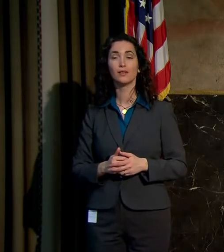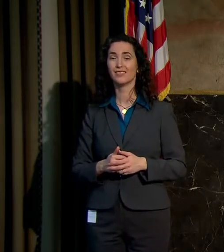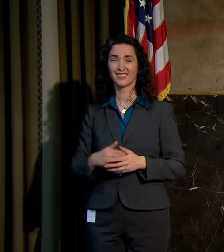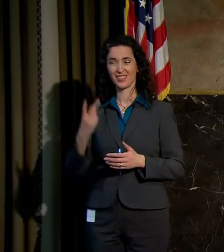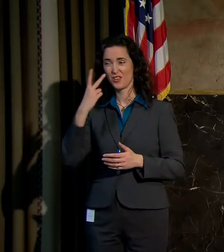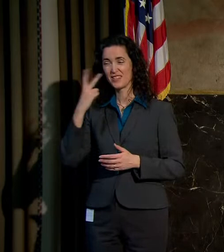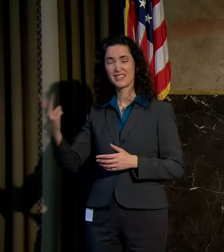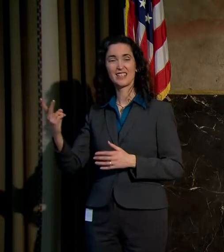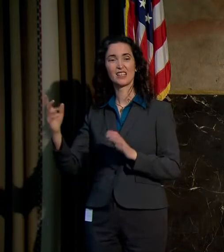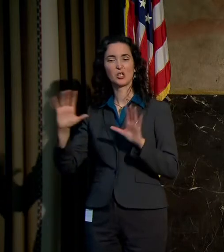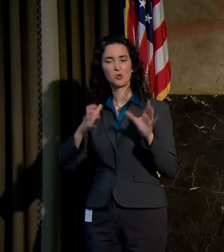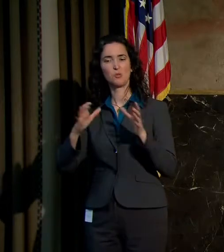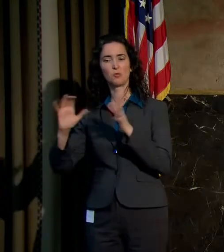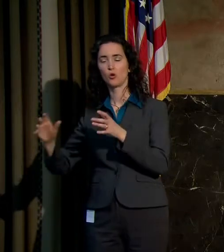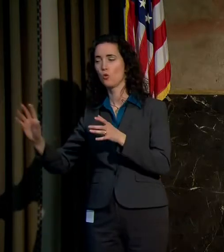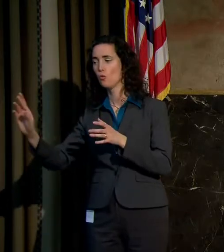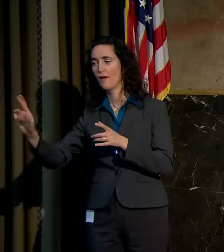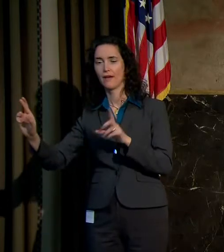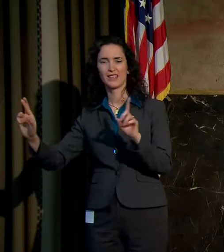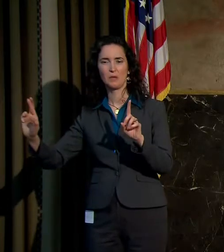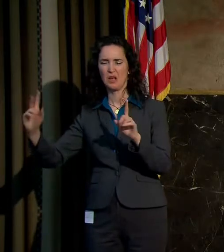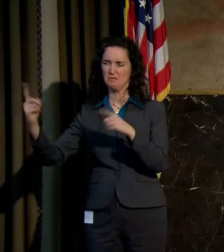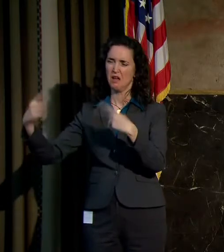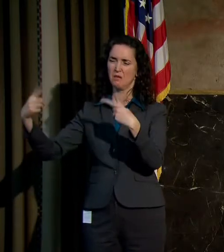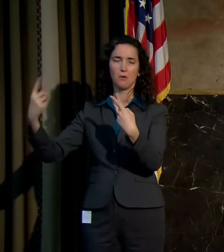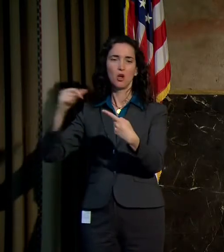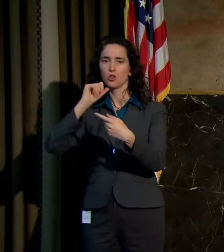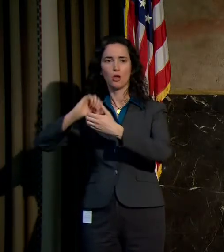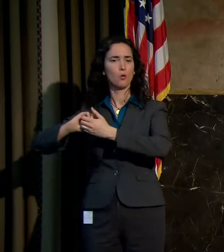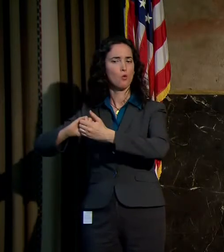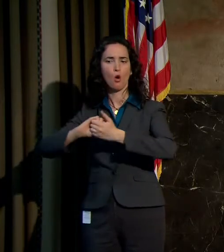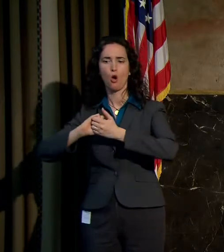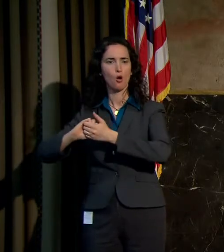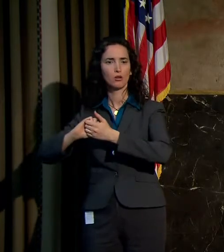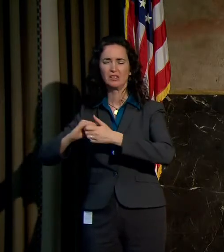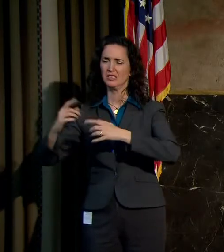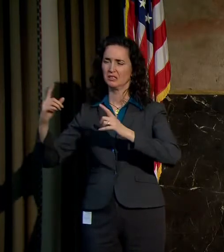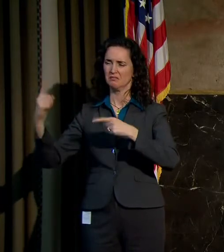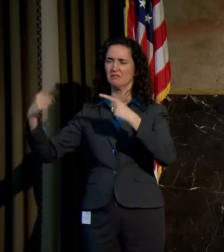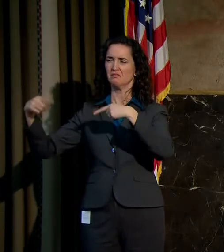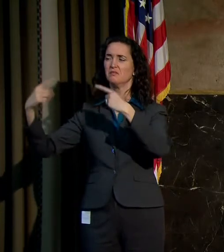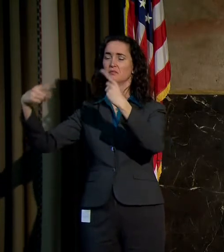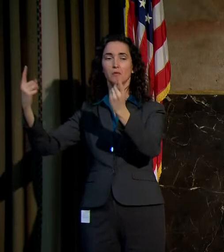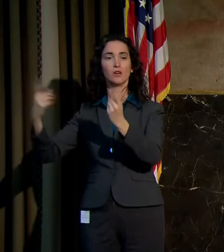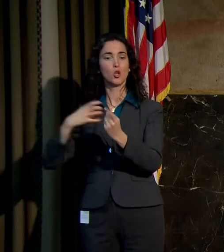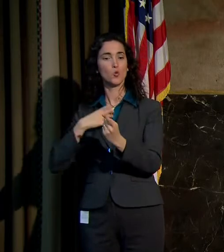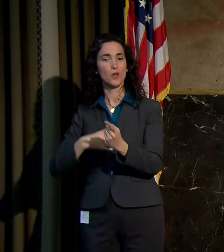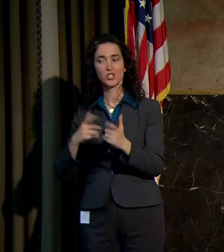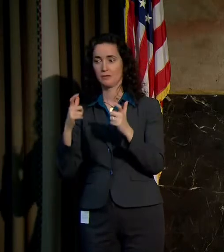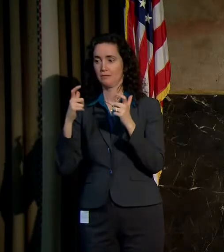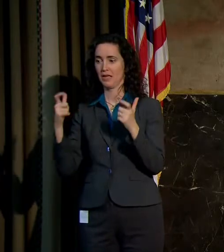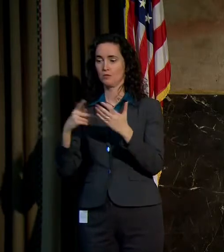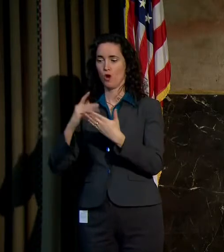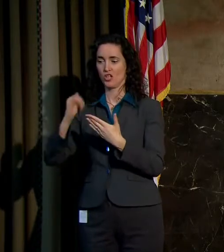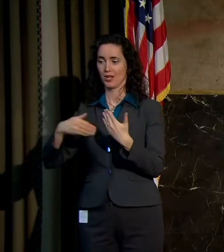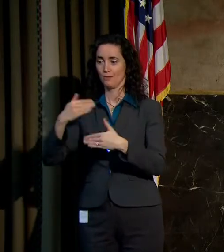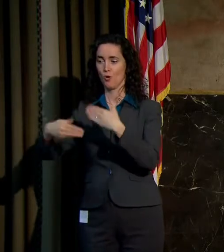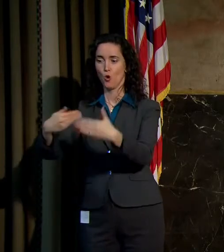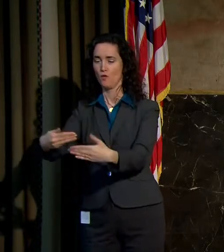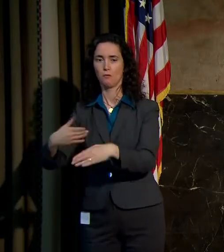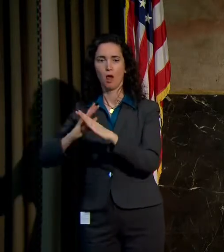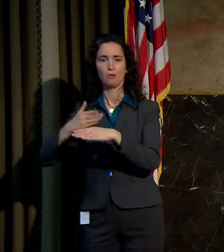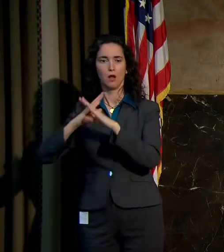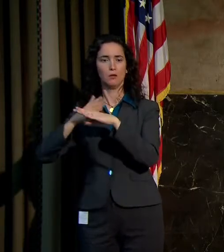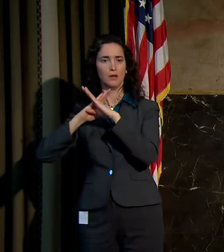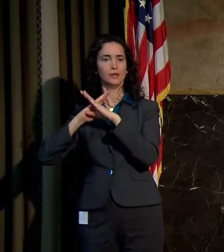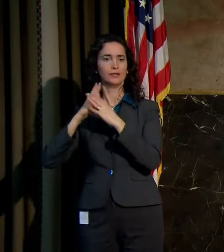working together and compromising and moving as many big things forward as we would like. And I